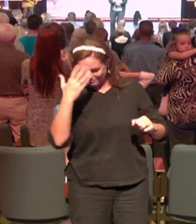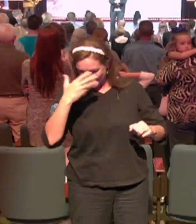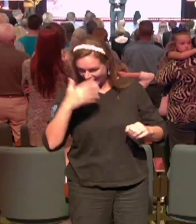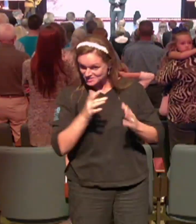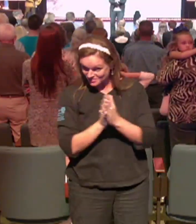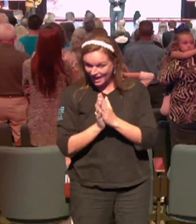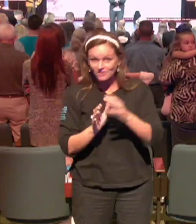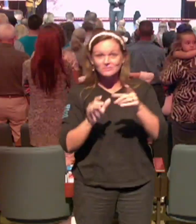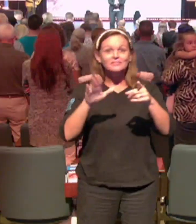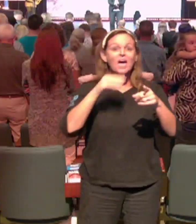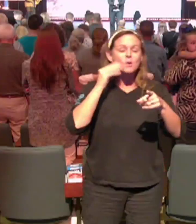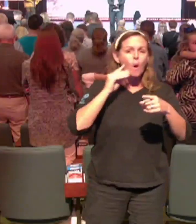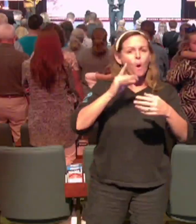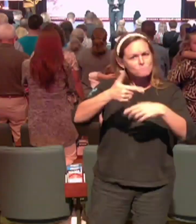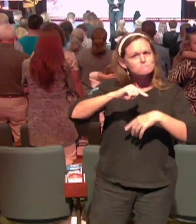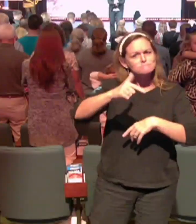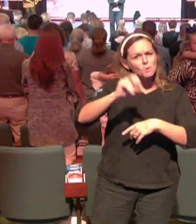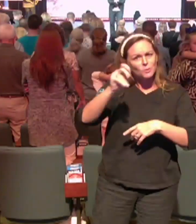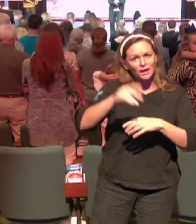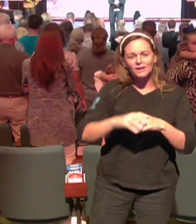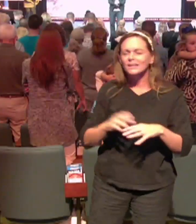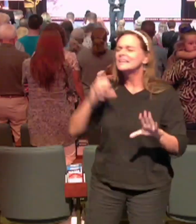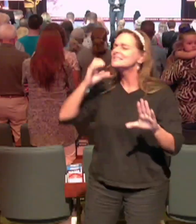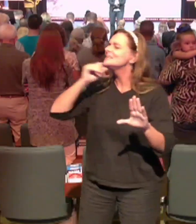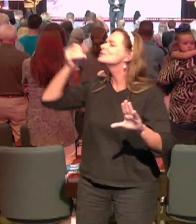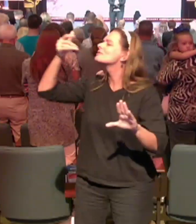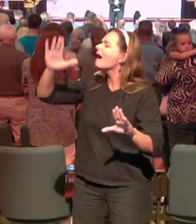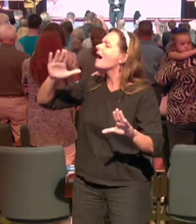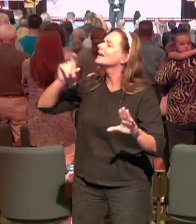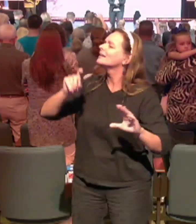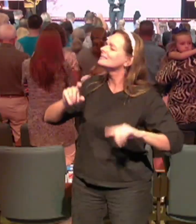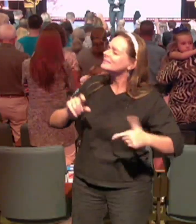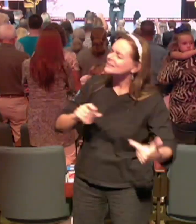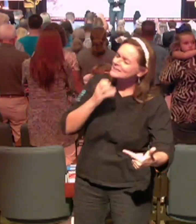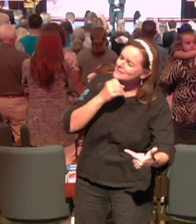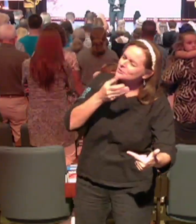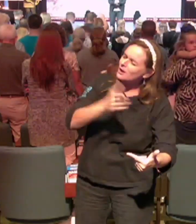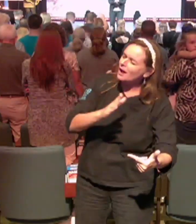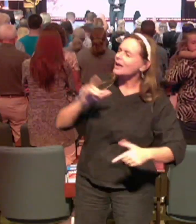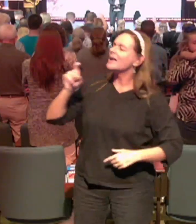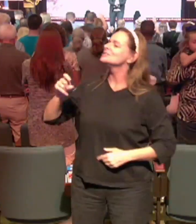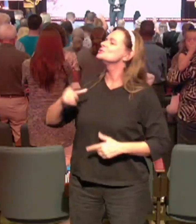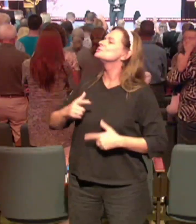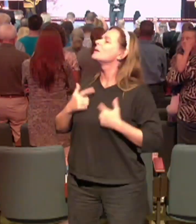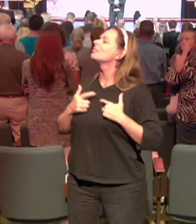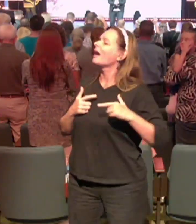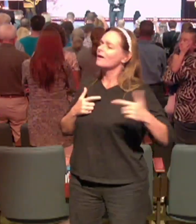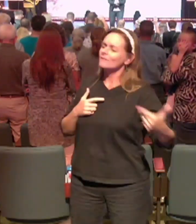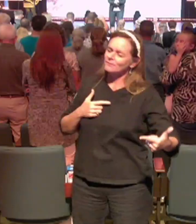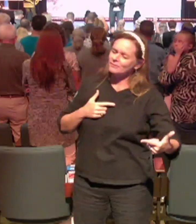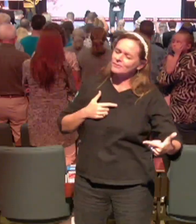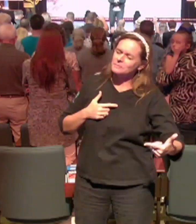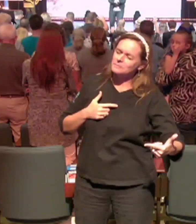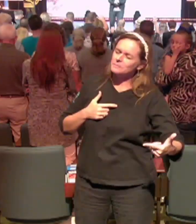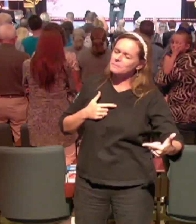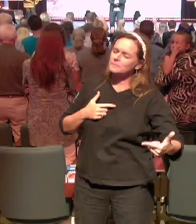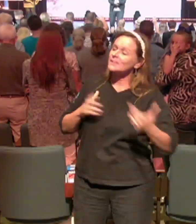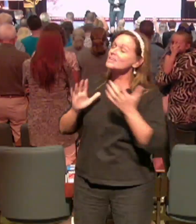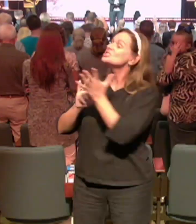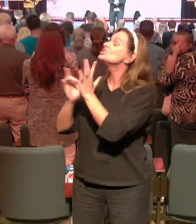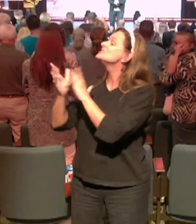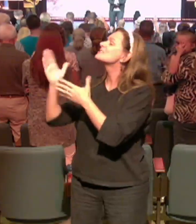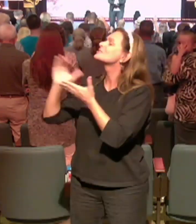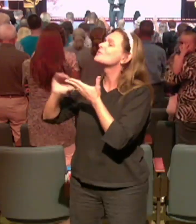this together. Say this. Say, dear God, I need you in my life. Jesus, forgive me of all my